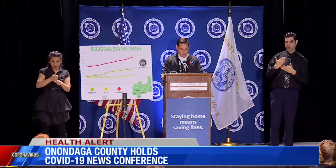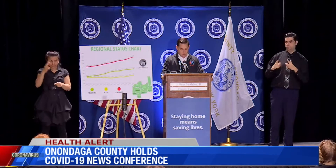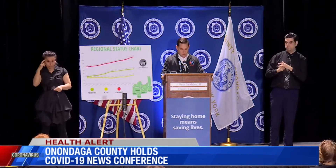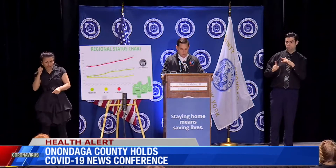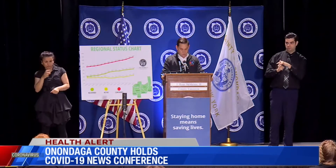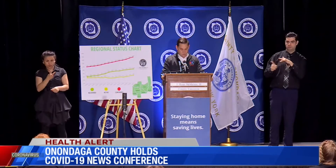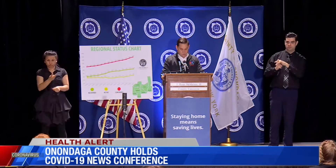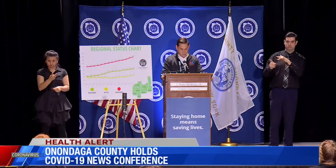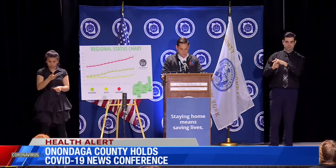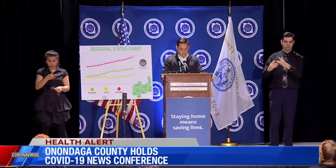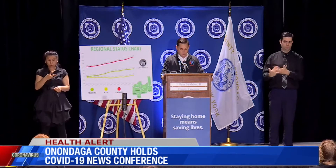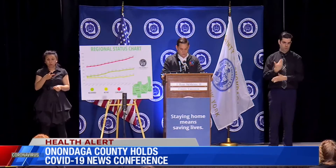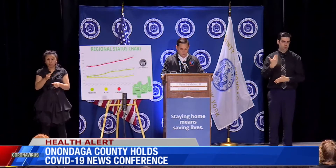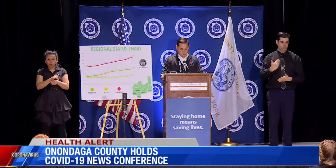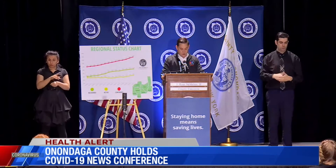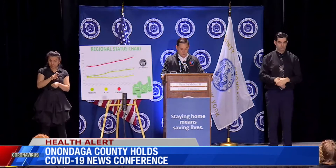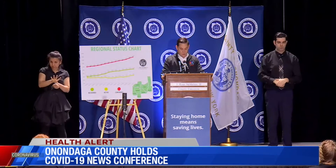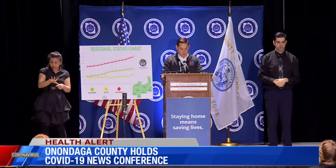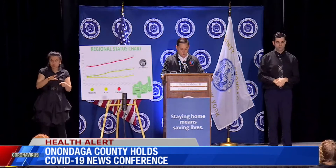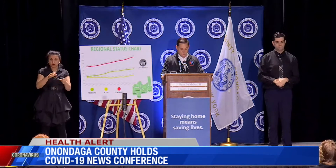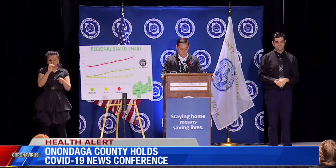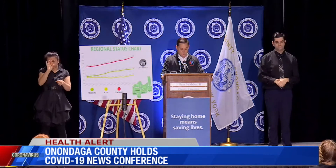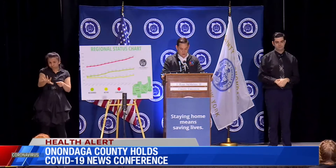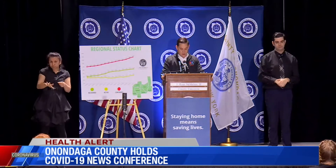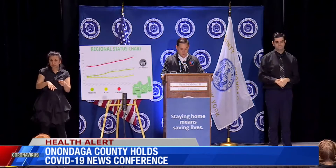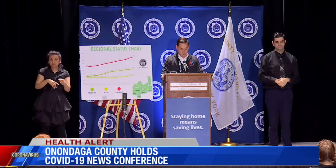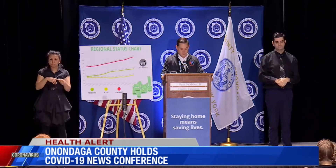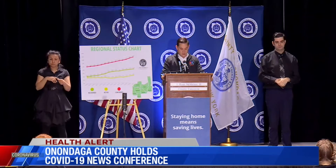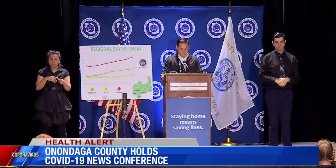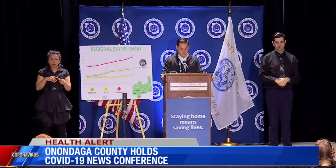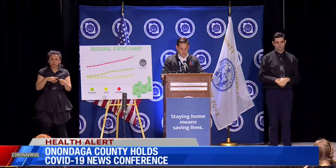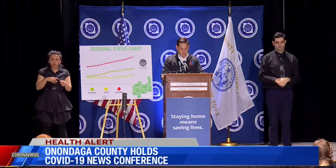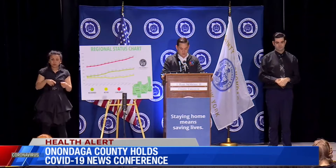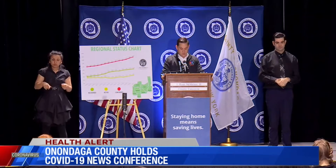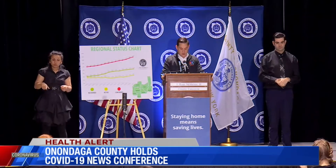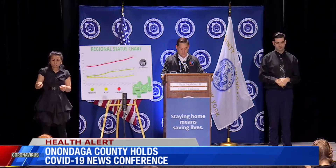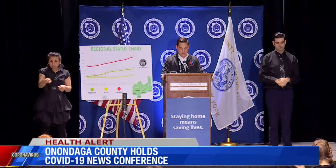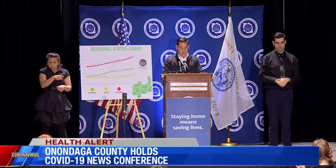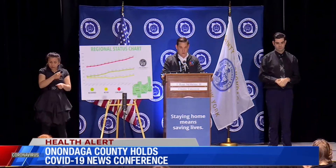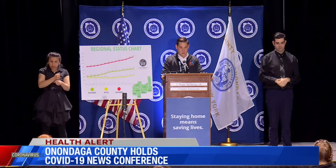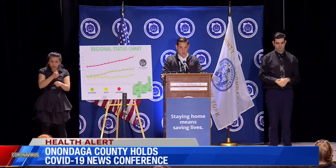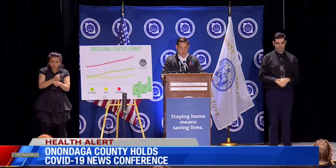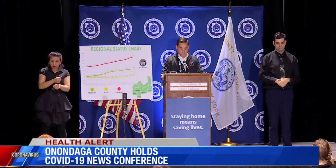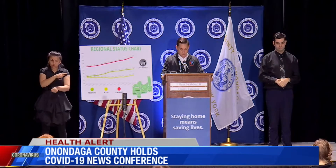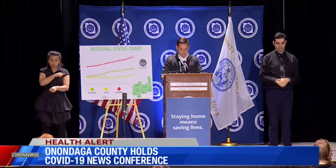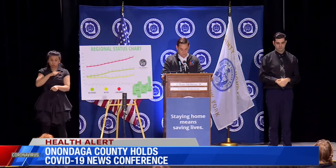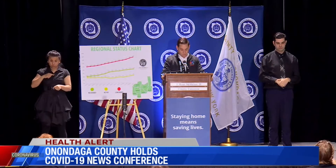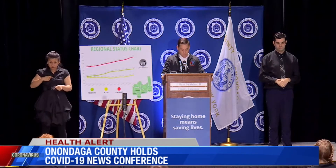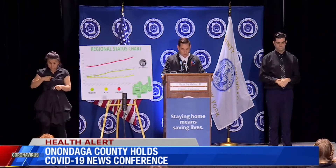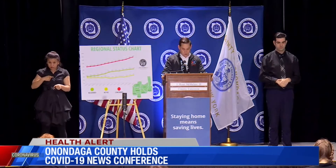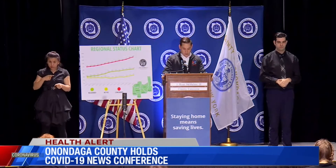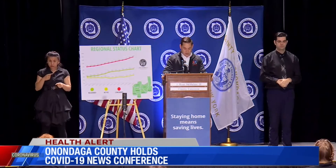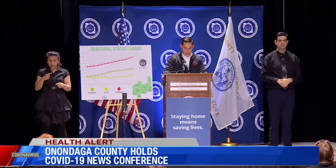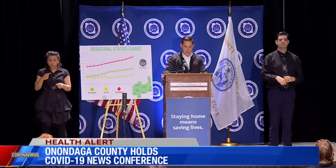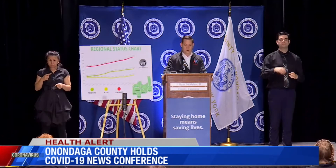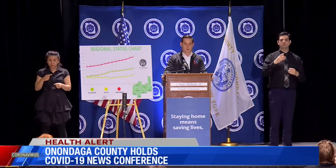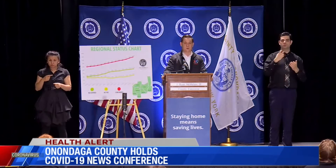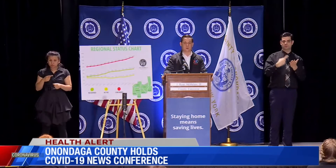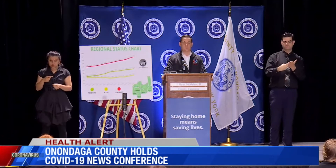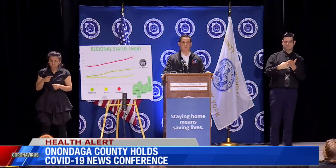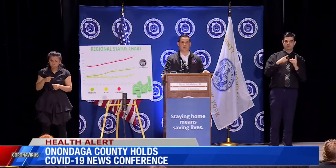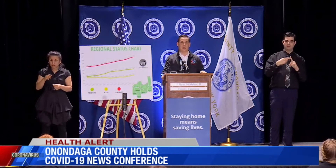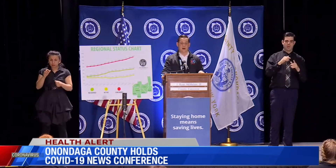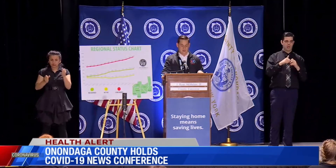go through both when they worked and the bus route that they took to work. And again,